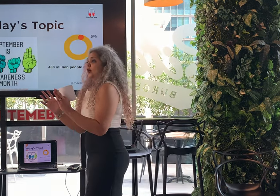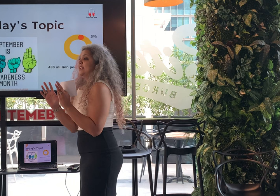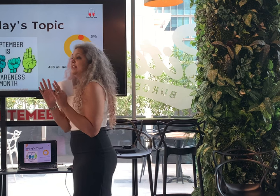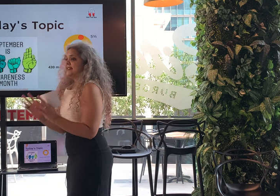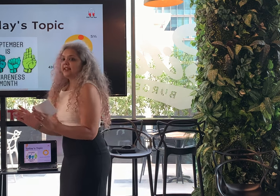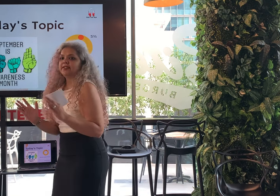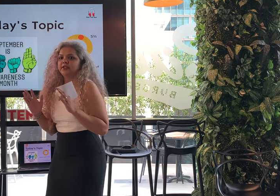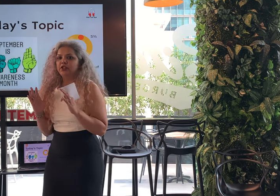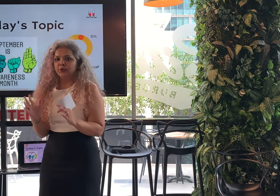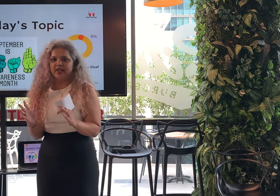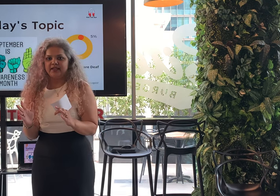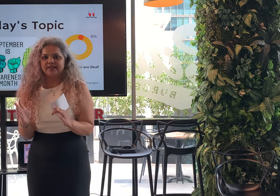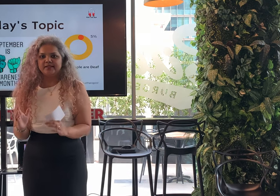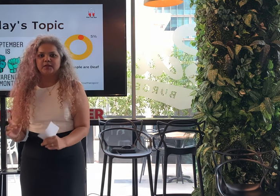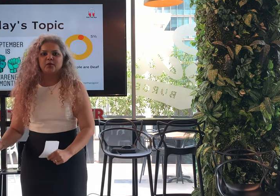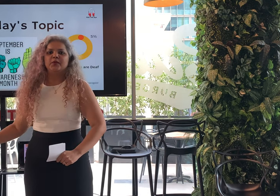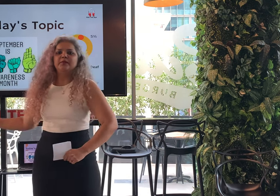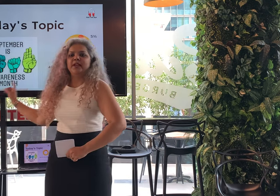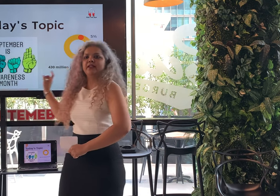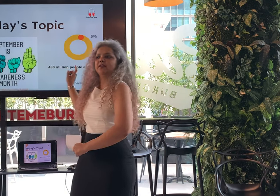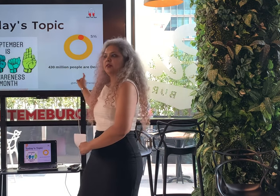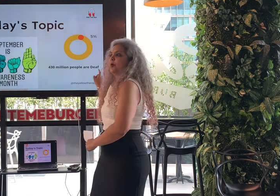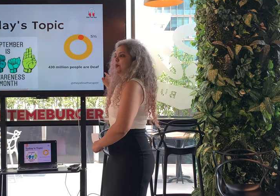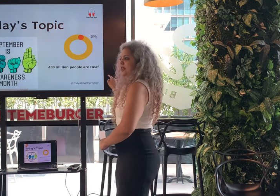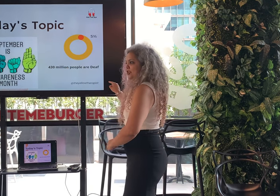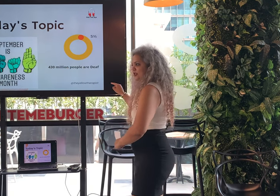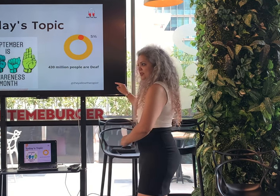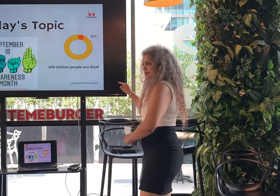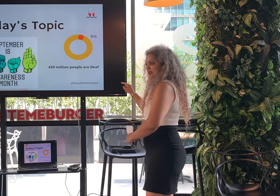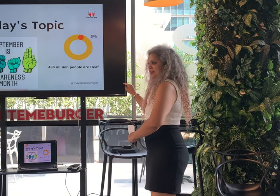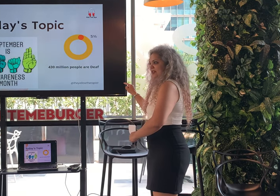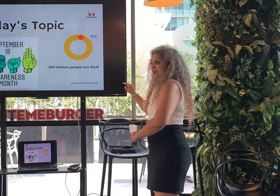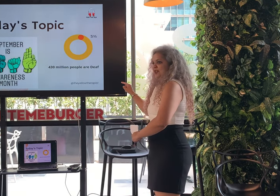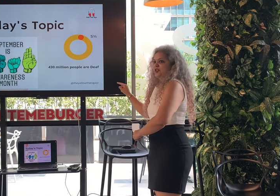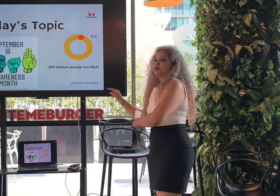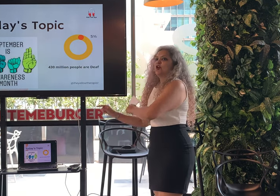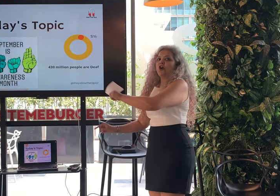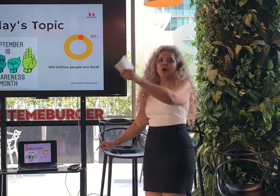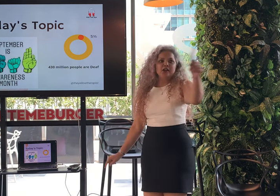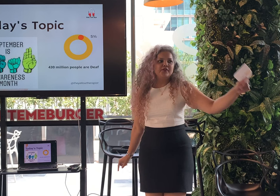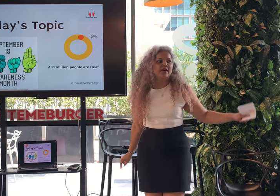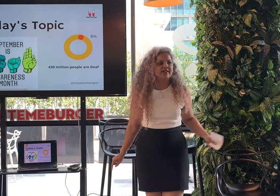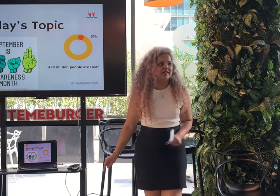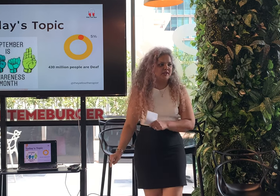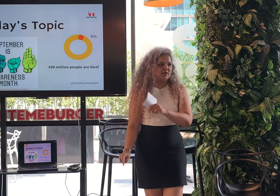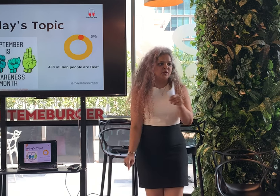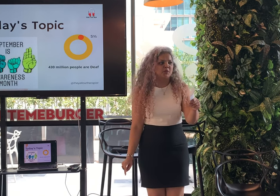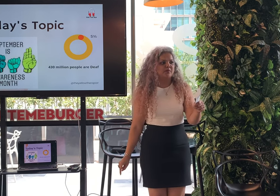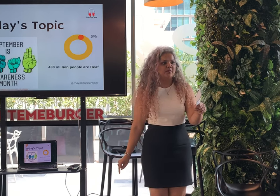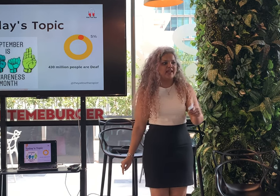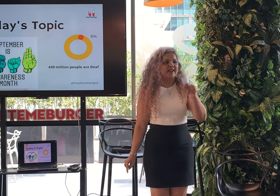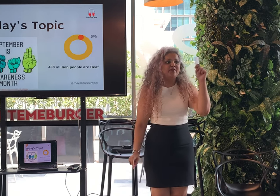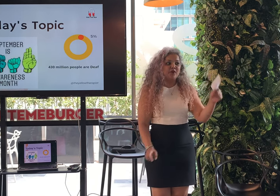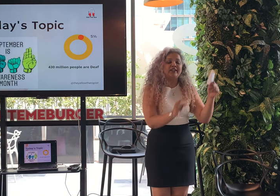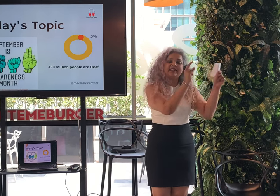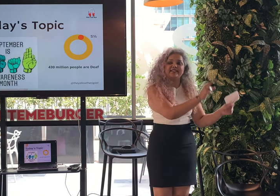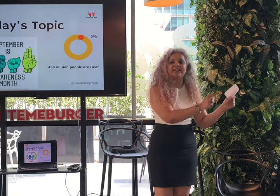46 UAE will make this population. So all of us in the room and 46